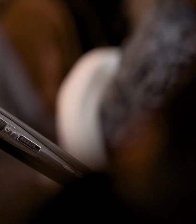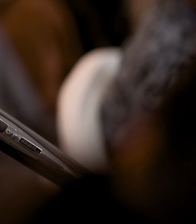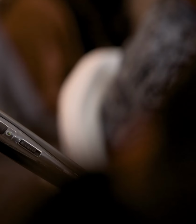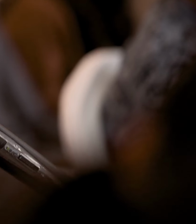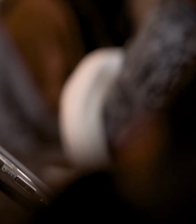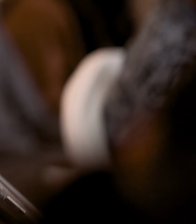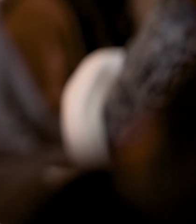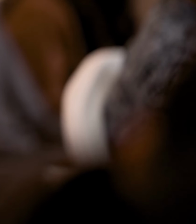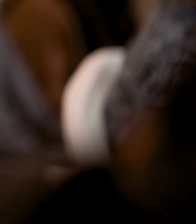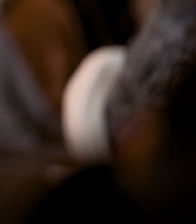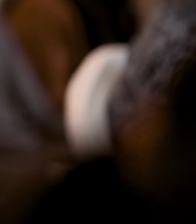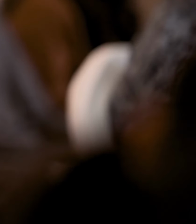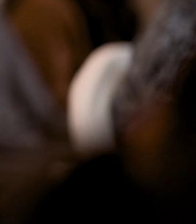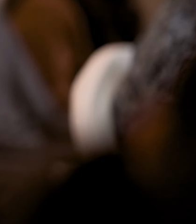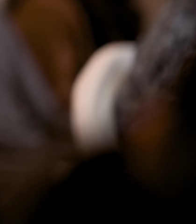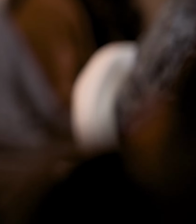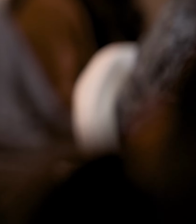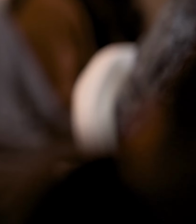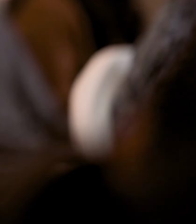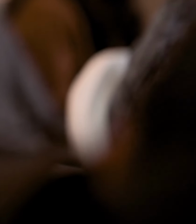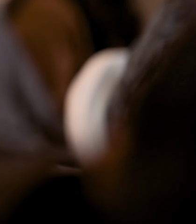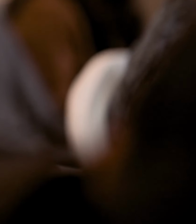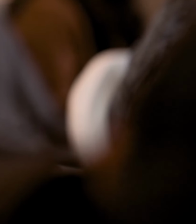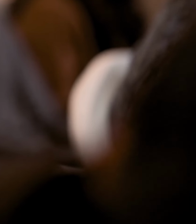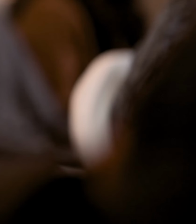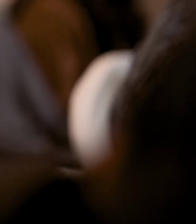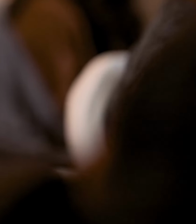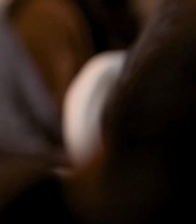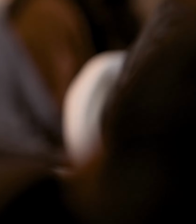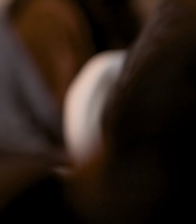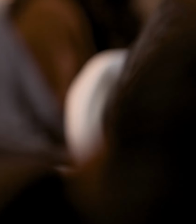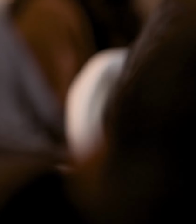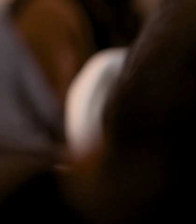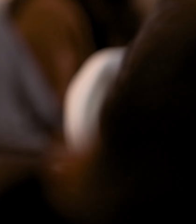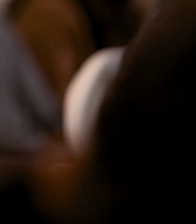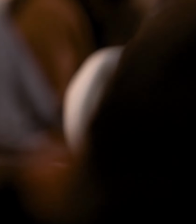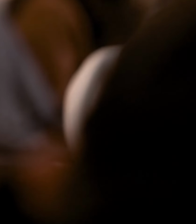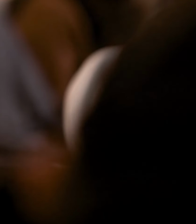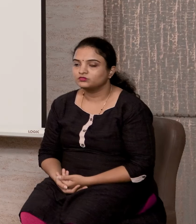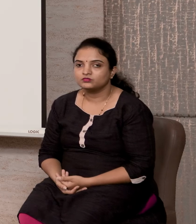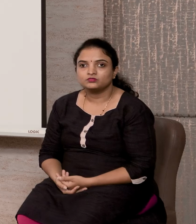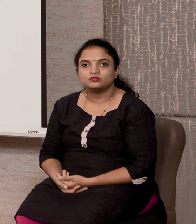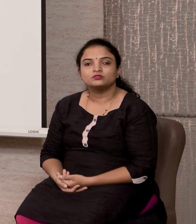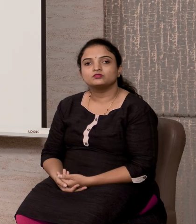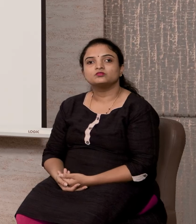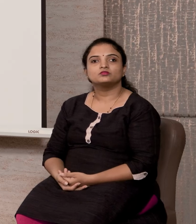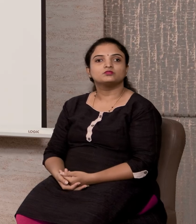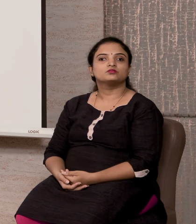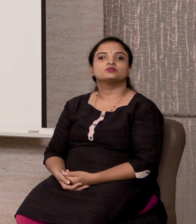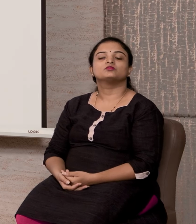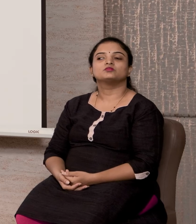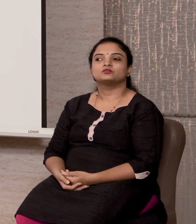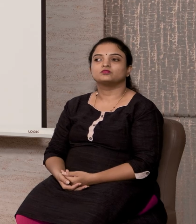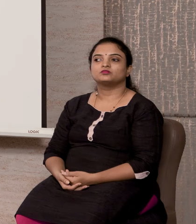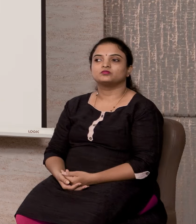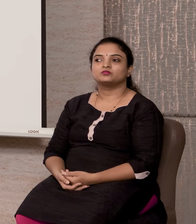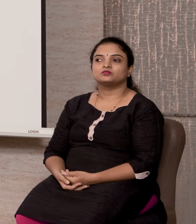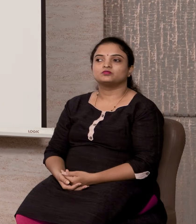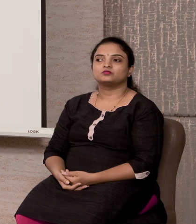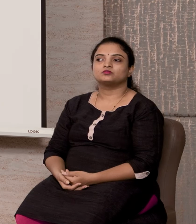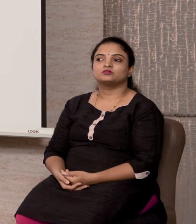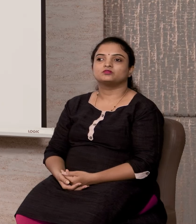forward? Perfect. Yeah, very good question. Thank you so much. So, yeah. Answer the question, I think for the people who are asking questions as we go forward,